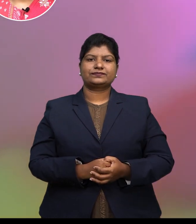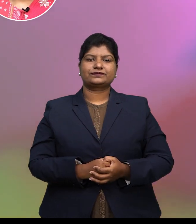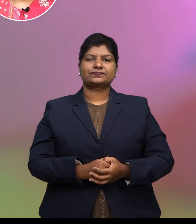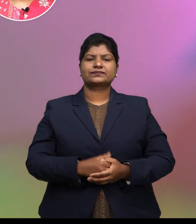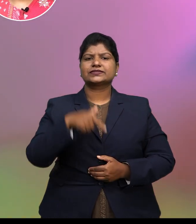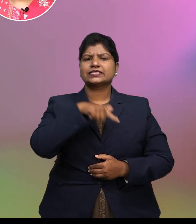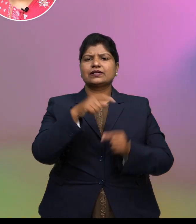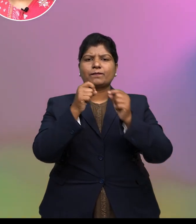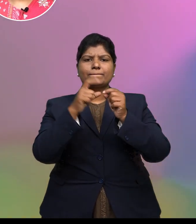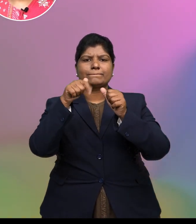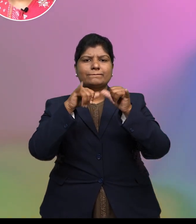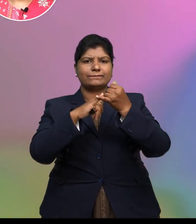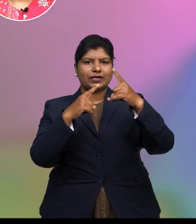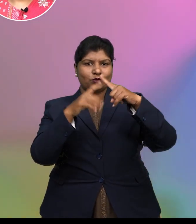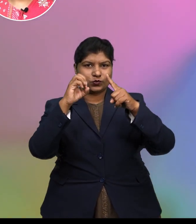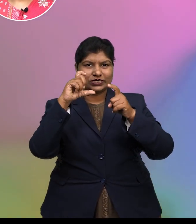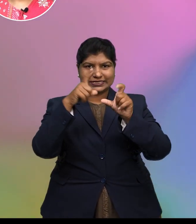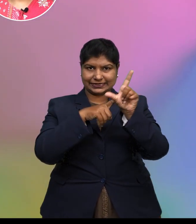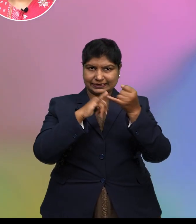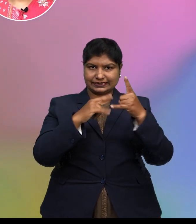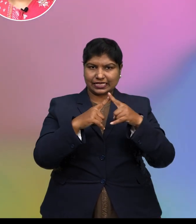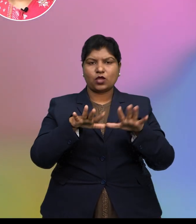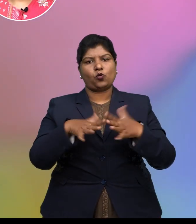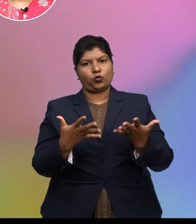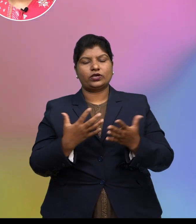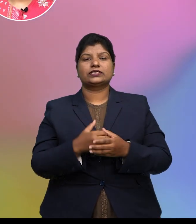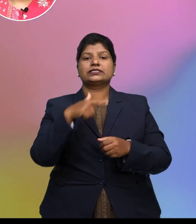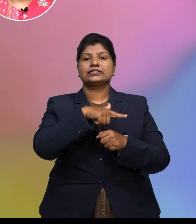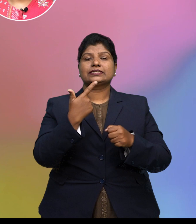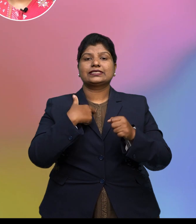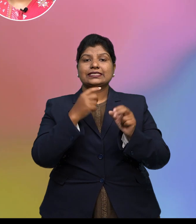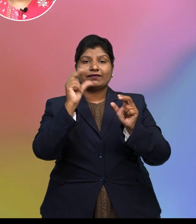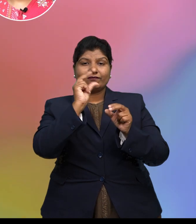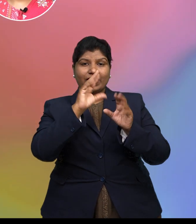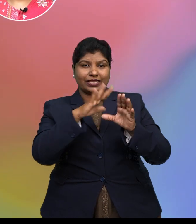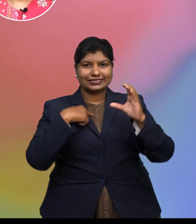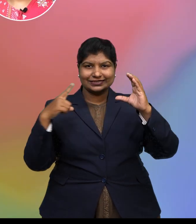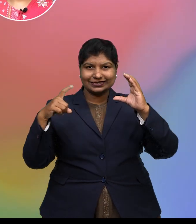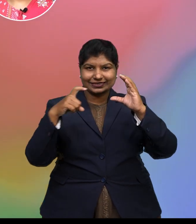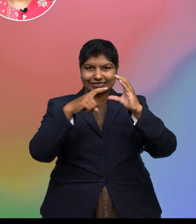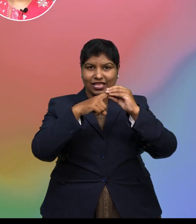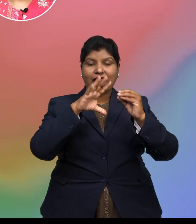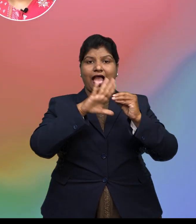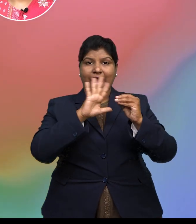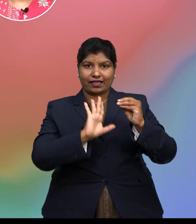The blastocyst or fertilized egg